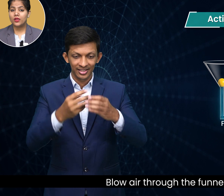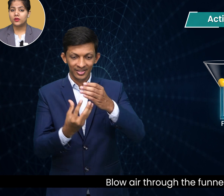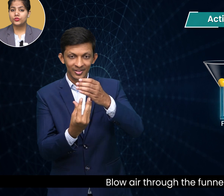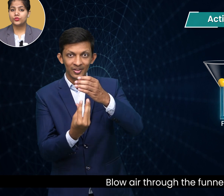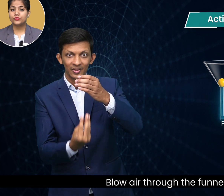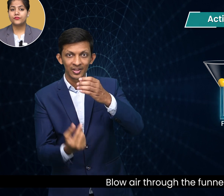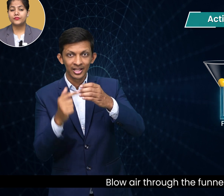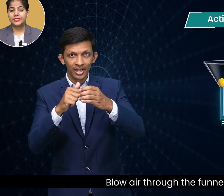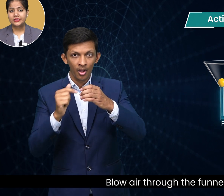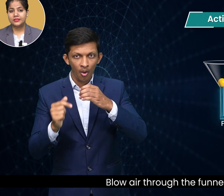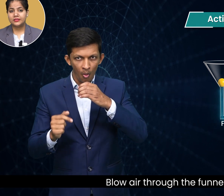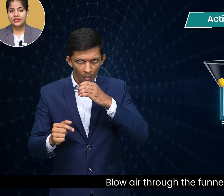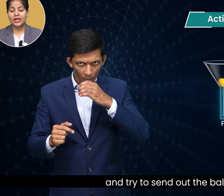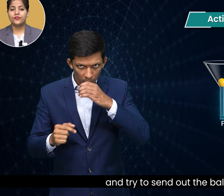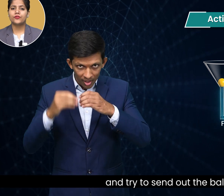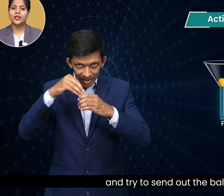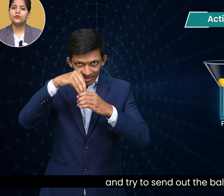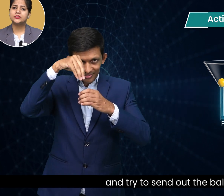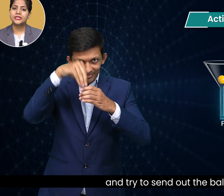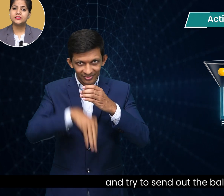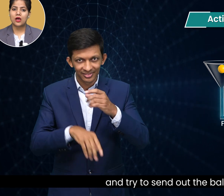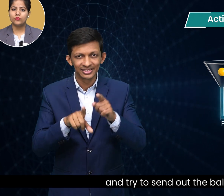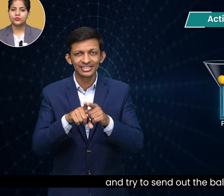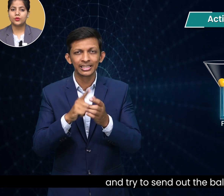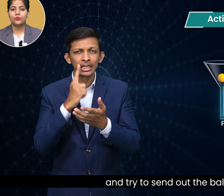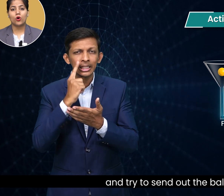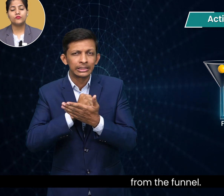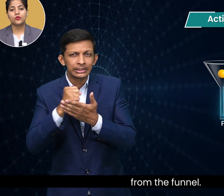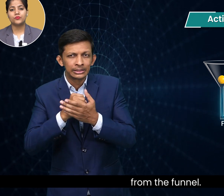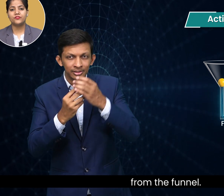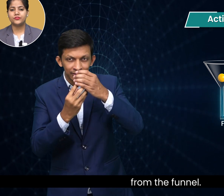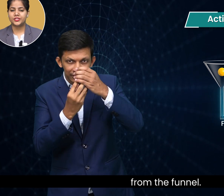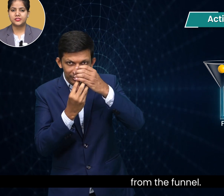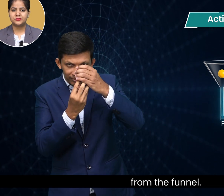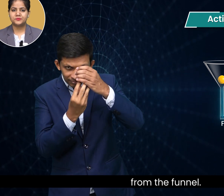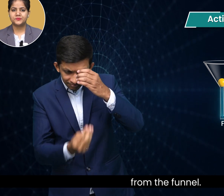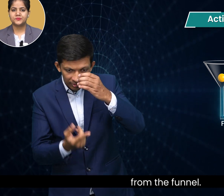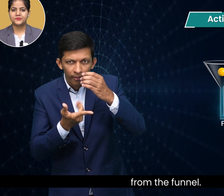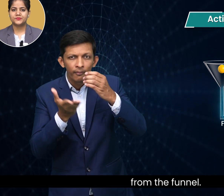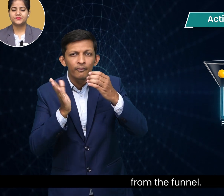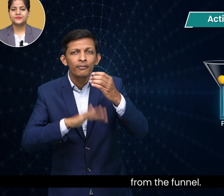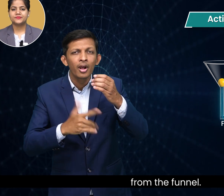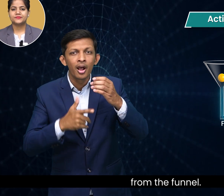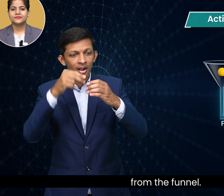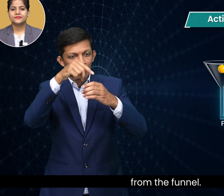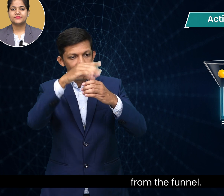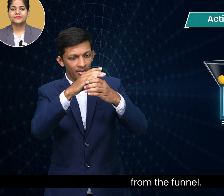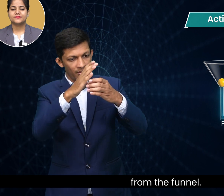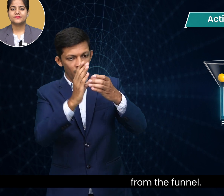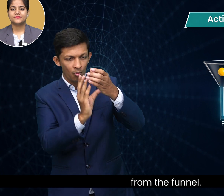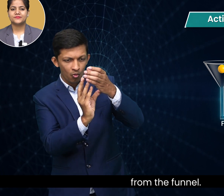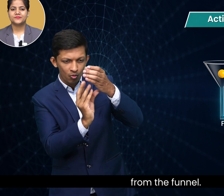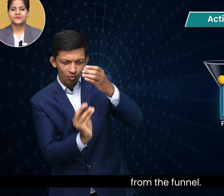Blow air through the funnel and try to send out the ball from the funnel.